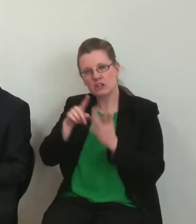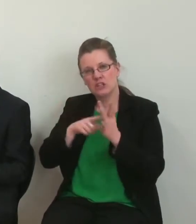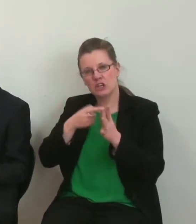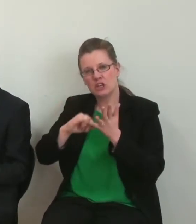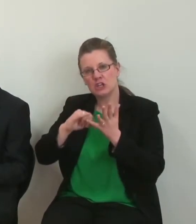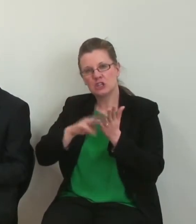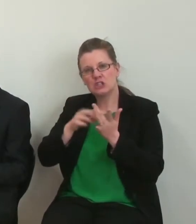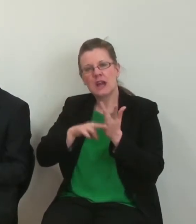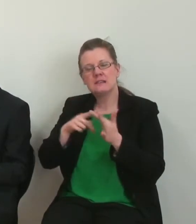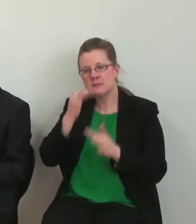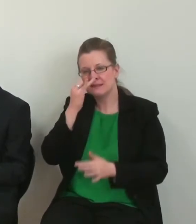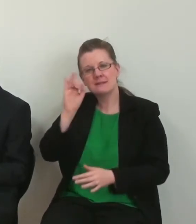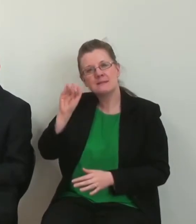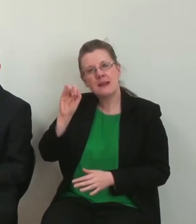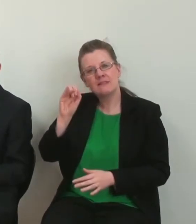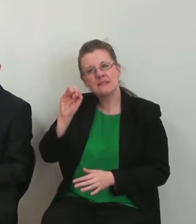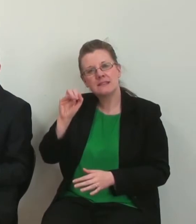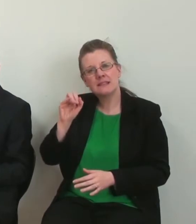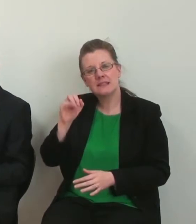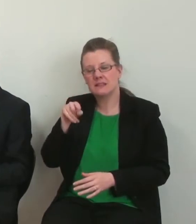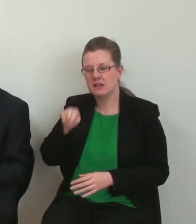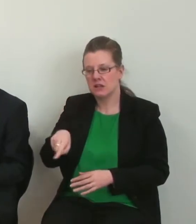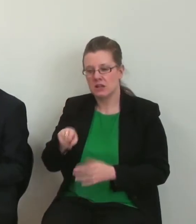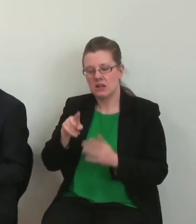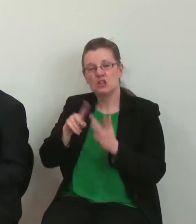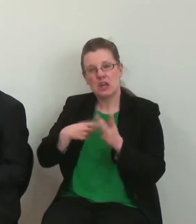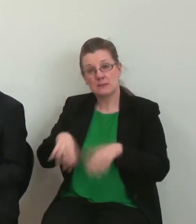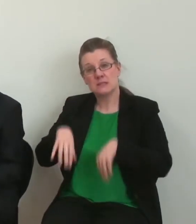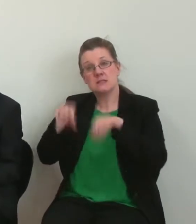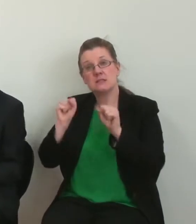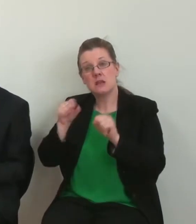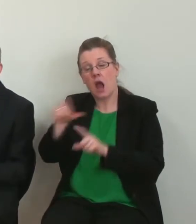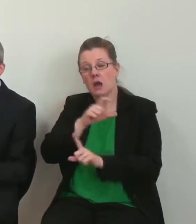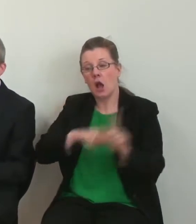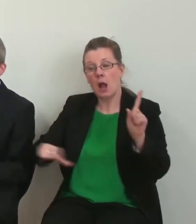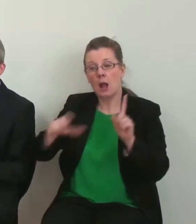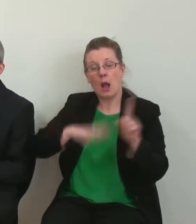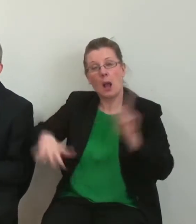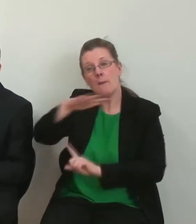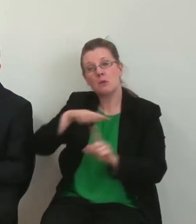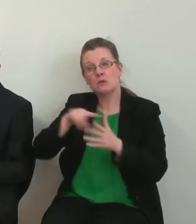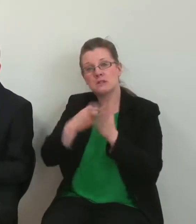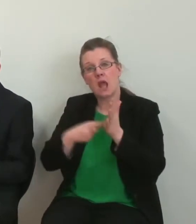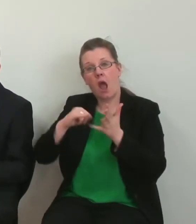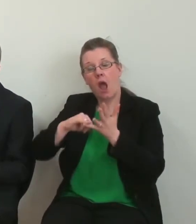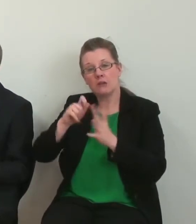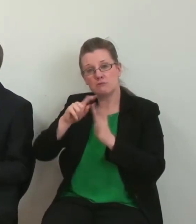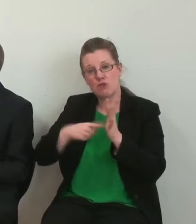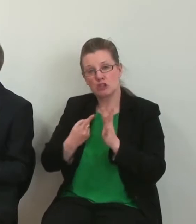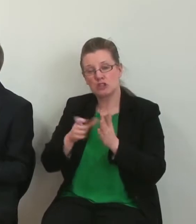is 17 years old. So Jasmine started a community arts apprenticeship in March